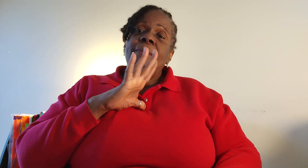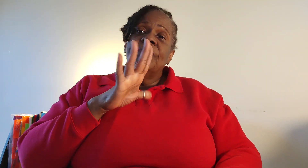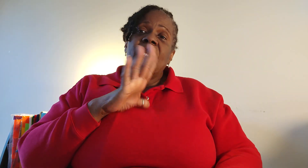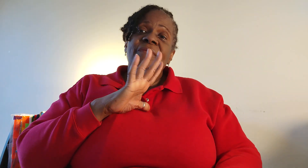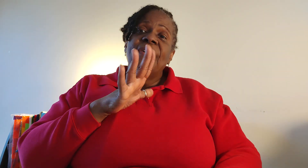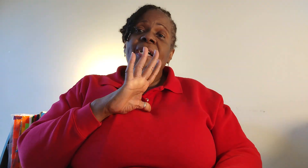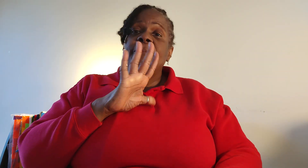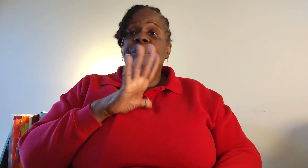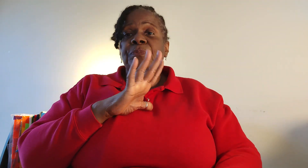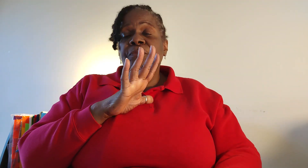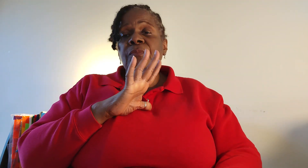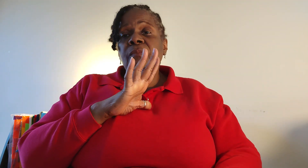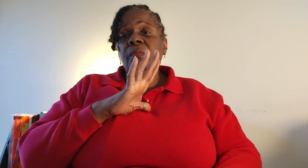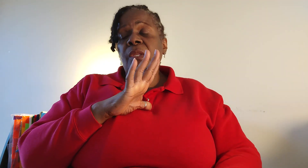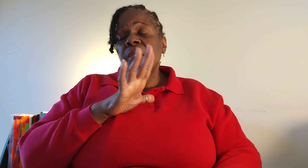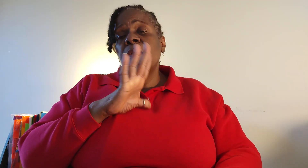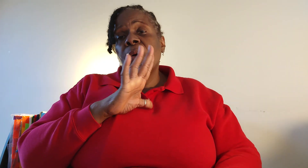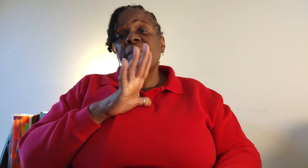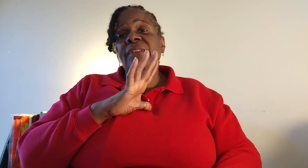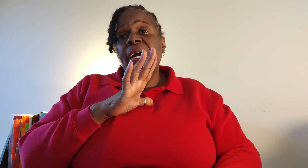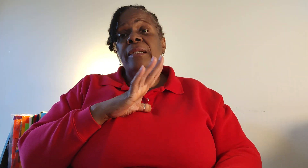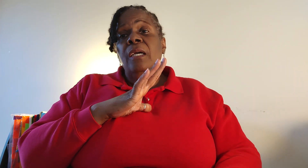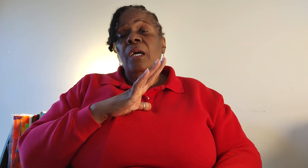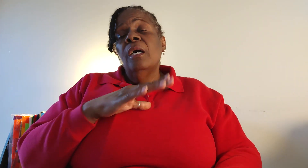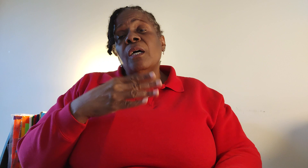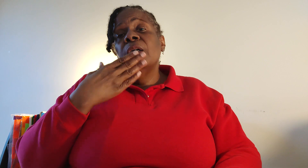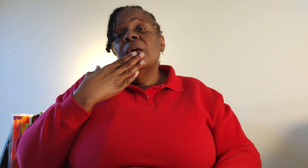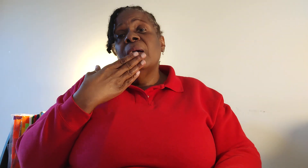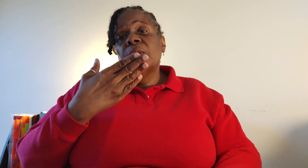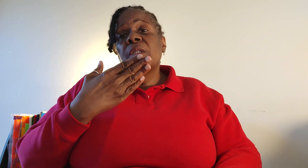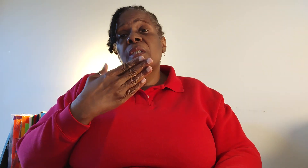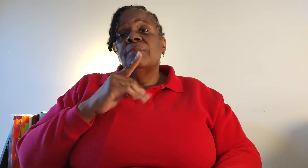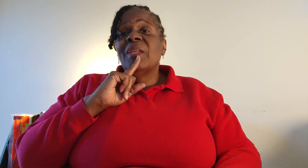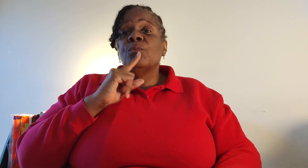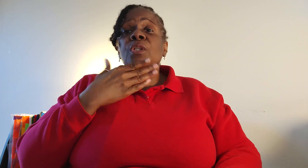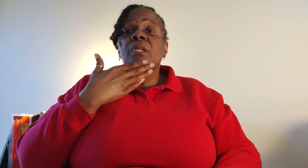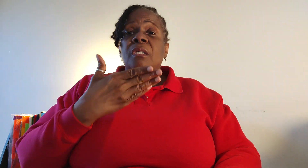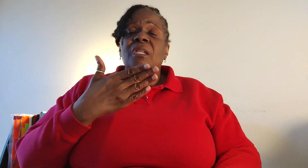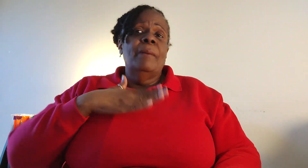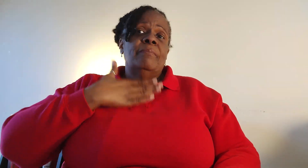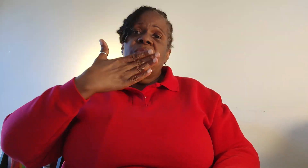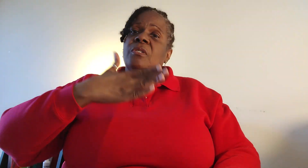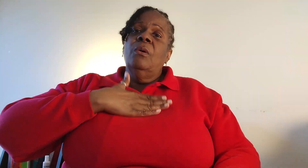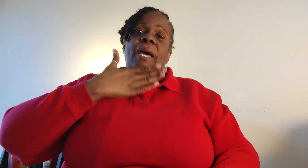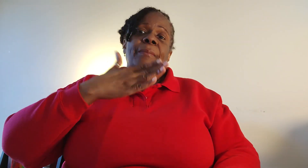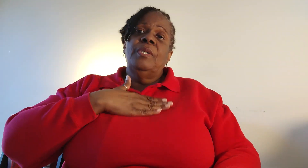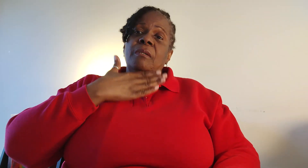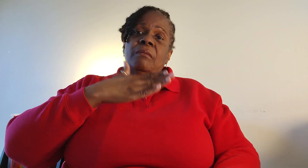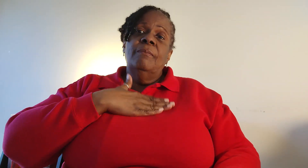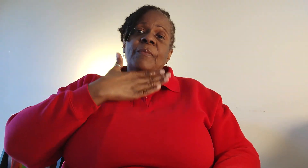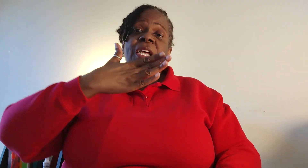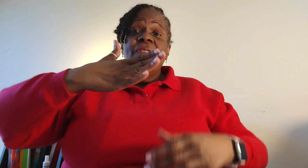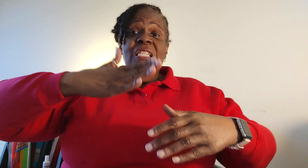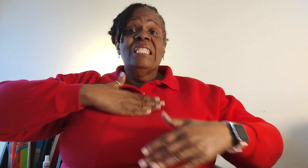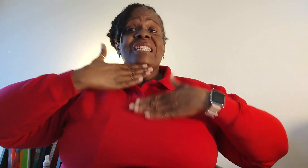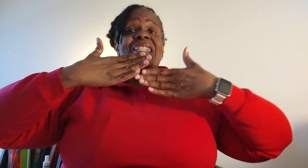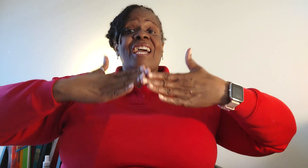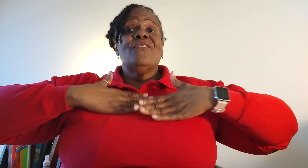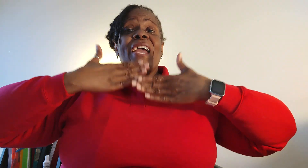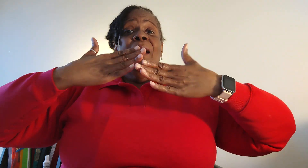I'm fine. I'm fine. Oh, I'm good. I'm really good. I'm so happy. This is the sign for happy.